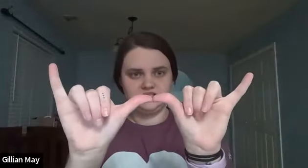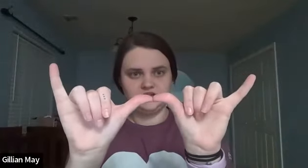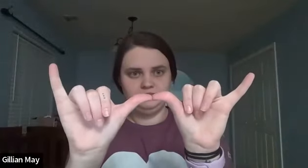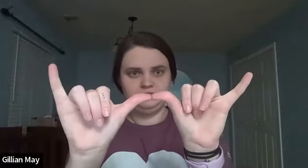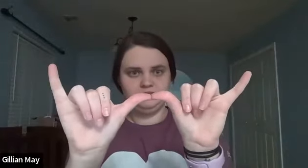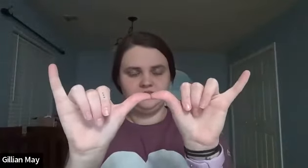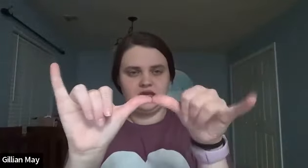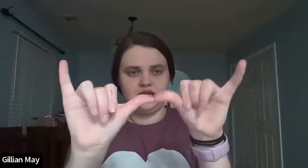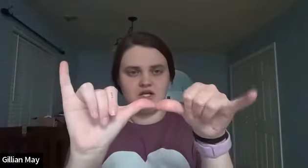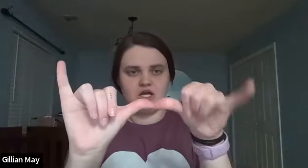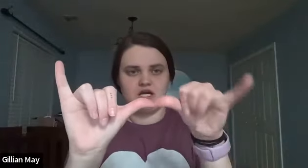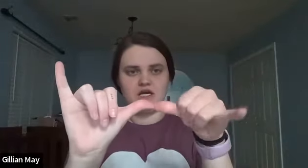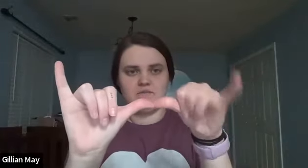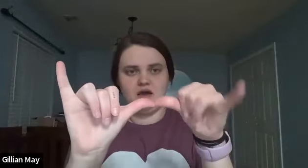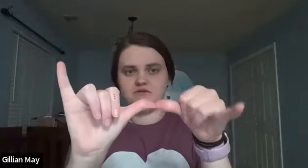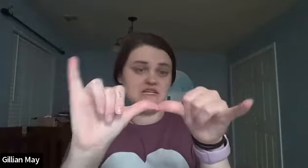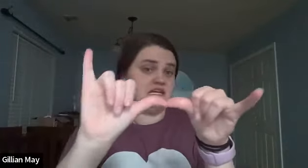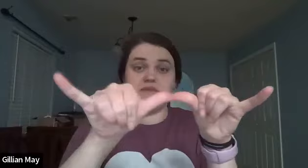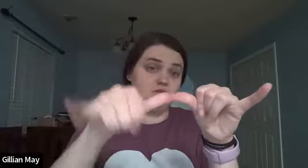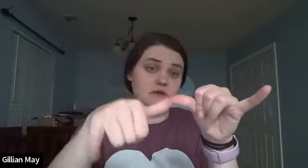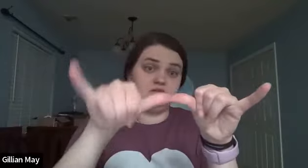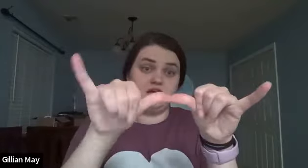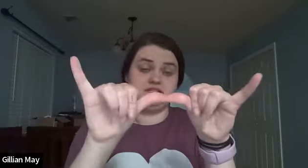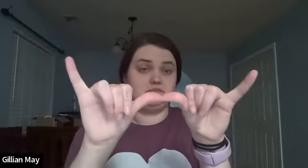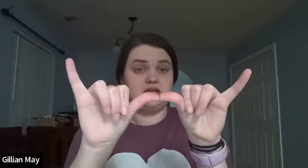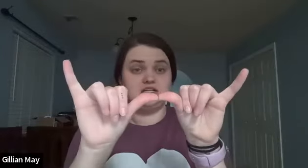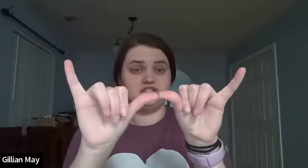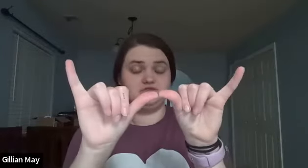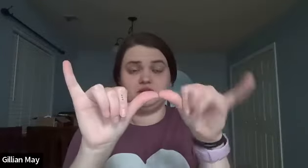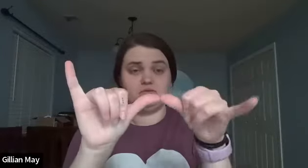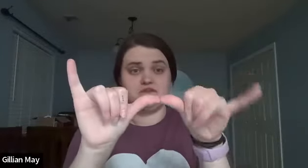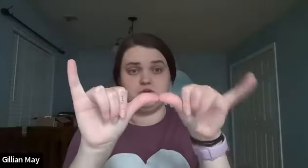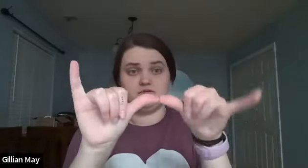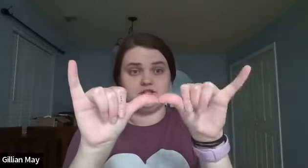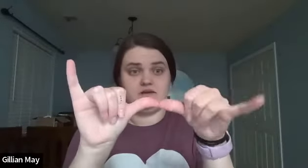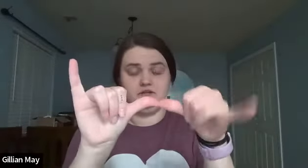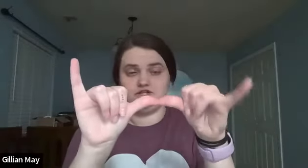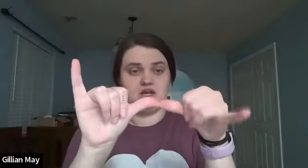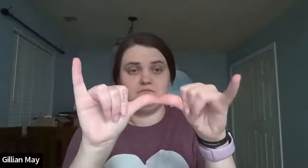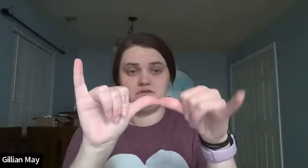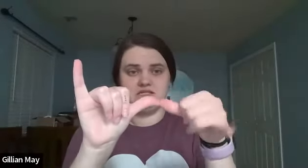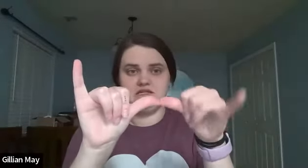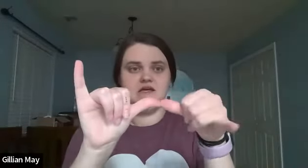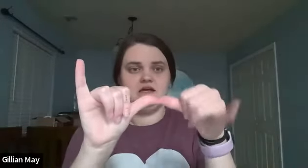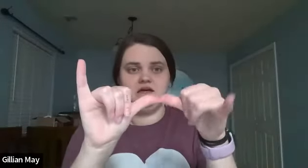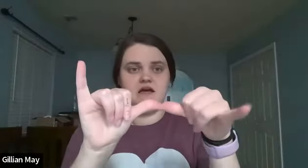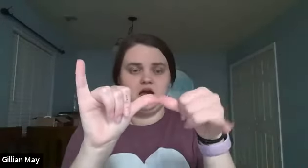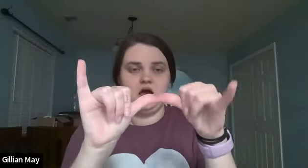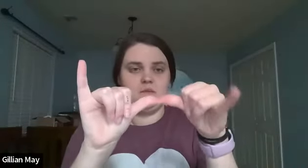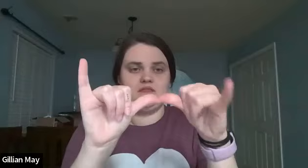each other, and you're going to bounce, and it can be the right or left. It depends. It just whichever preference you have. You're just going to bounce it.